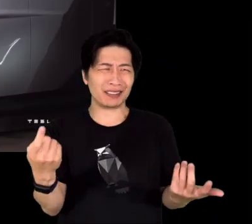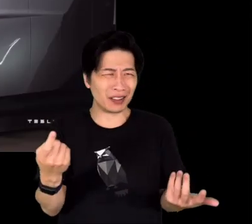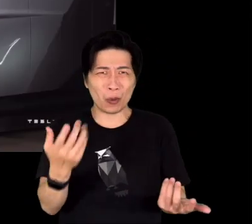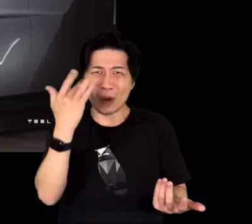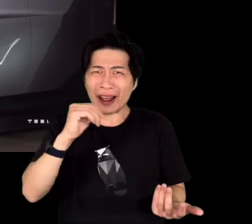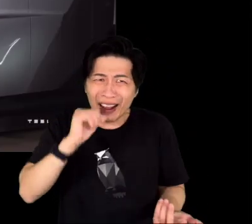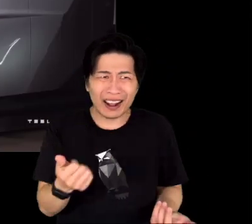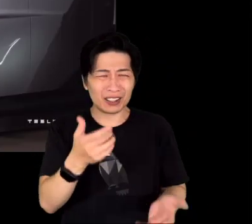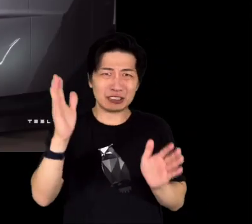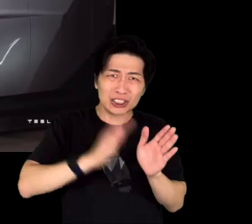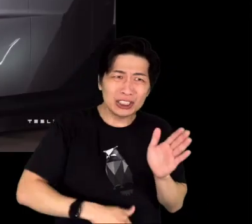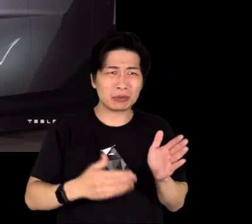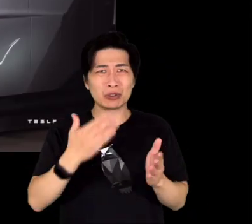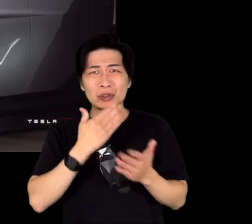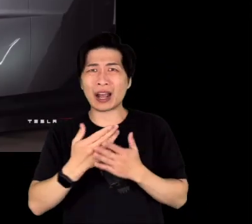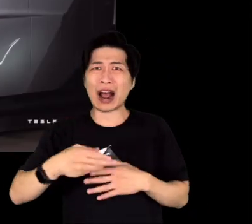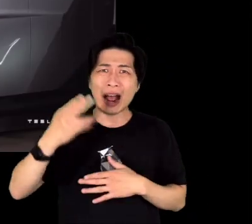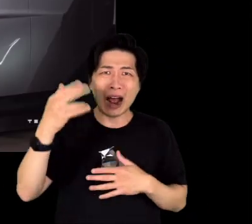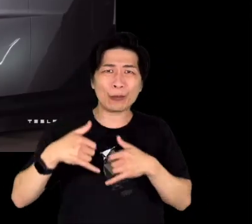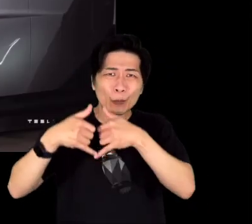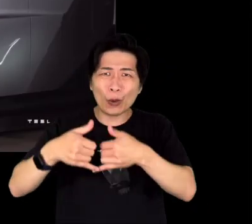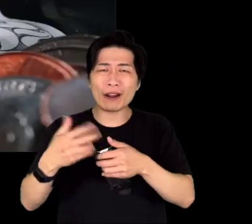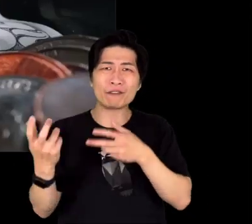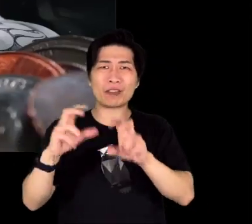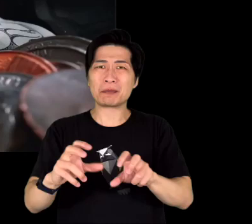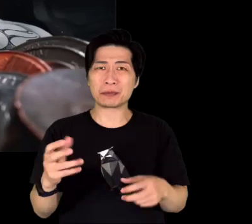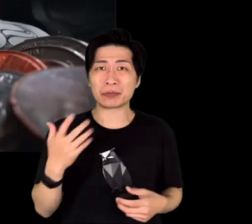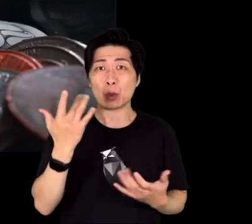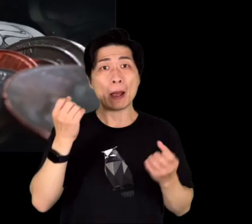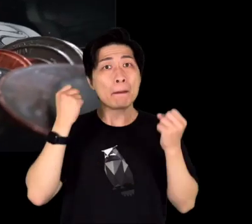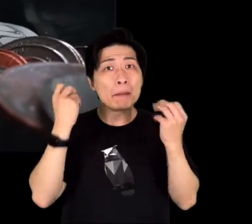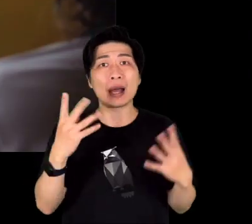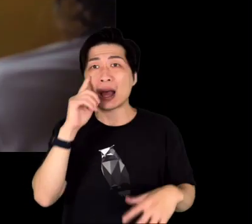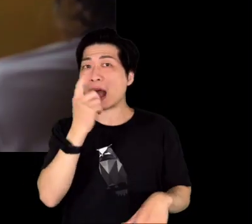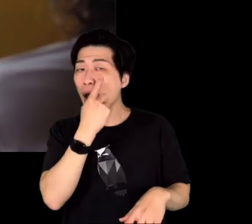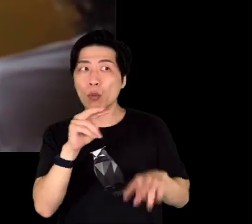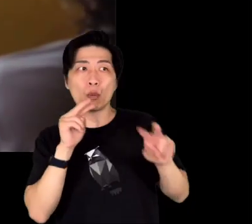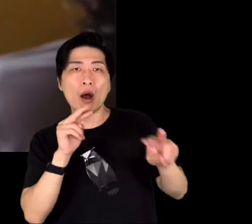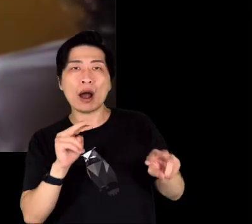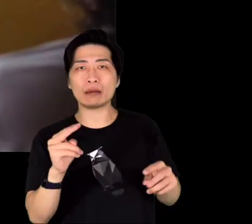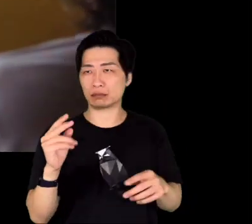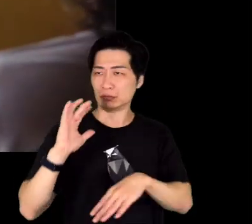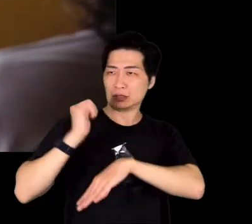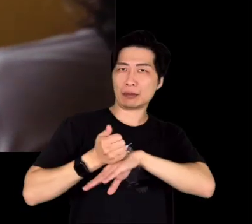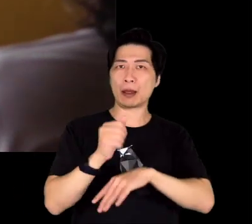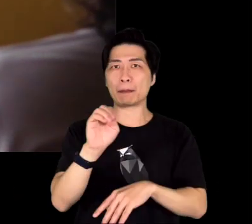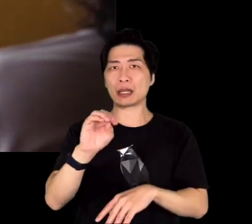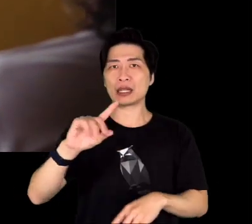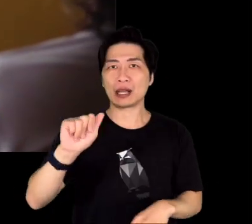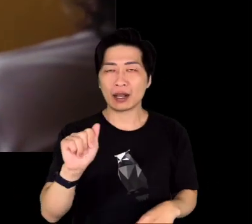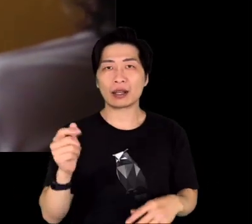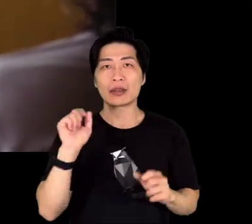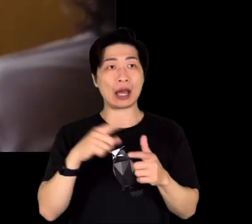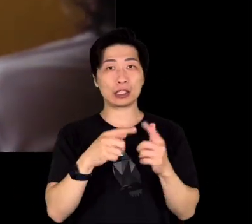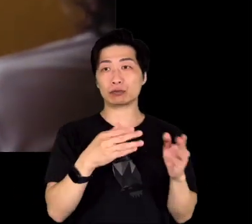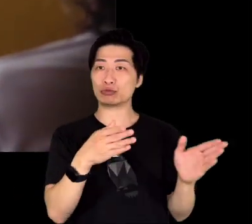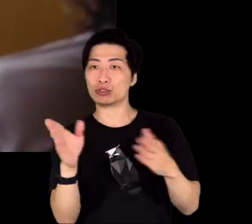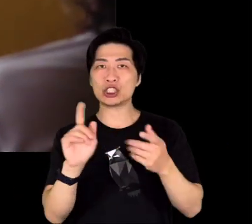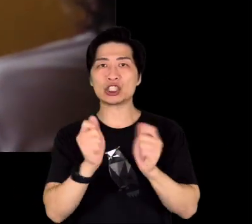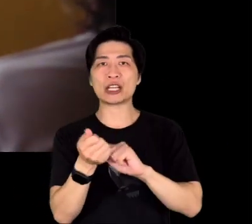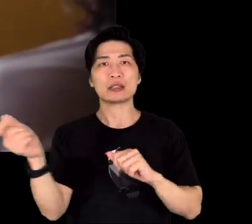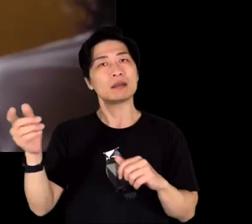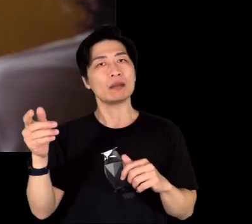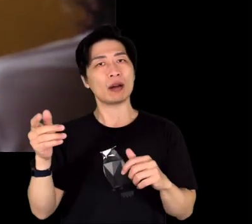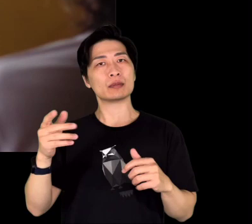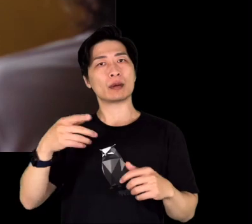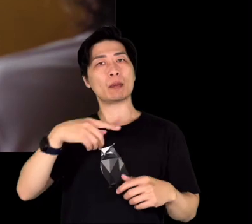be a no-brainer because it's a low-cost, low-effort, high-reward investment, mainly due to the amount of eyeballs on legacy media and its